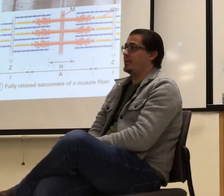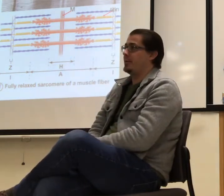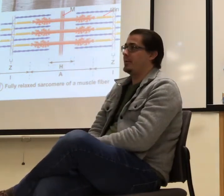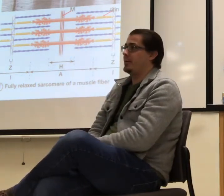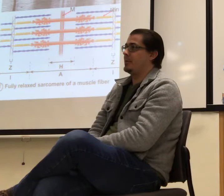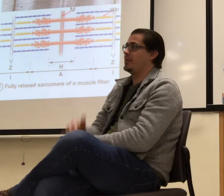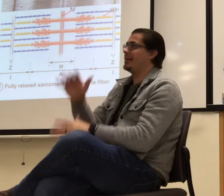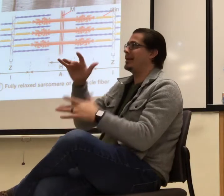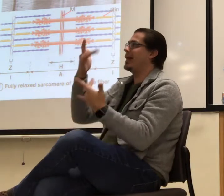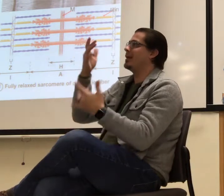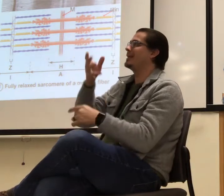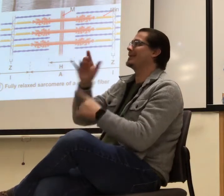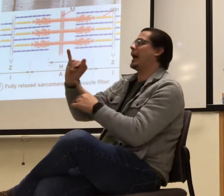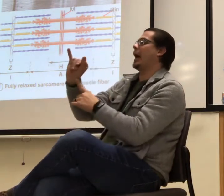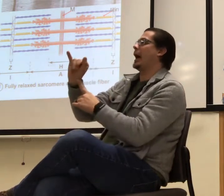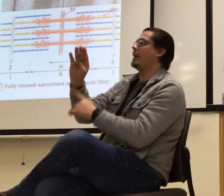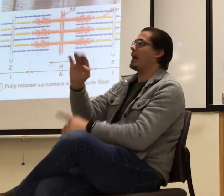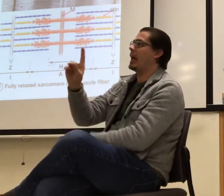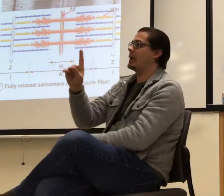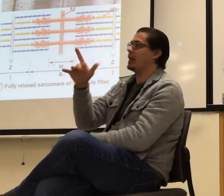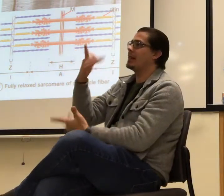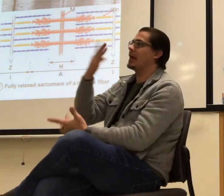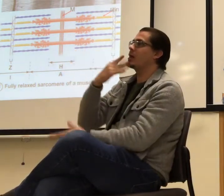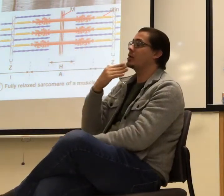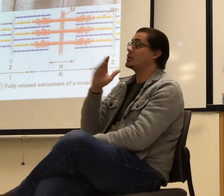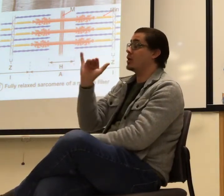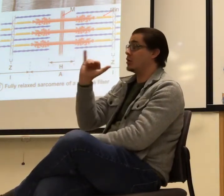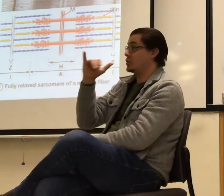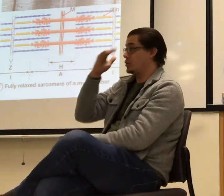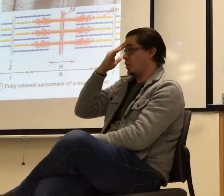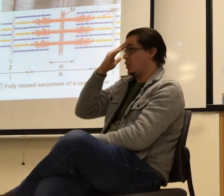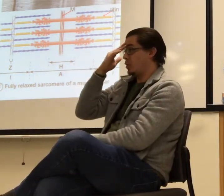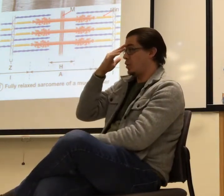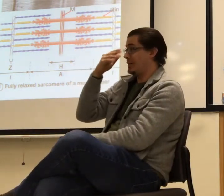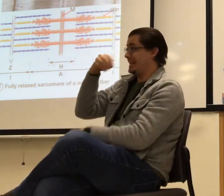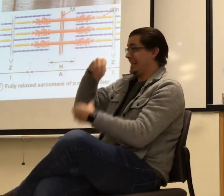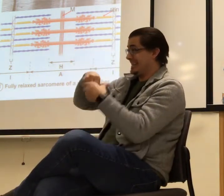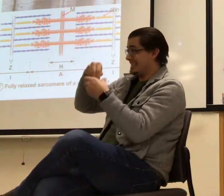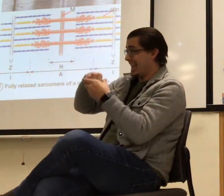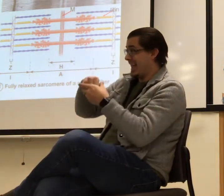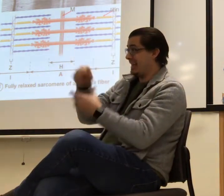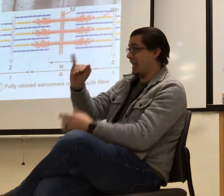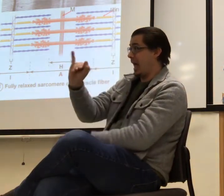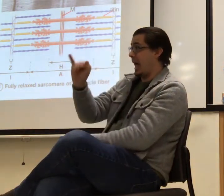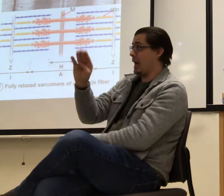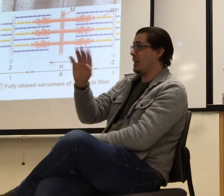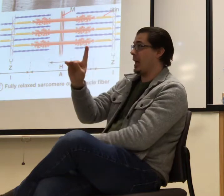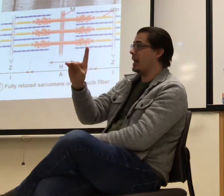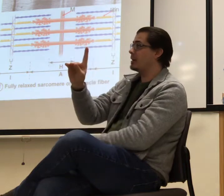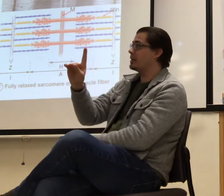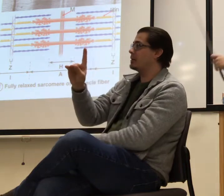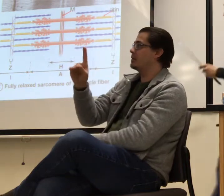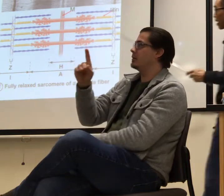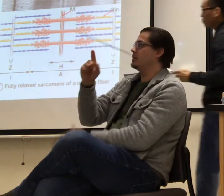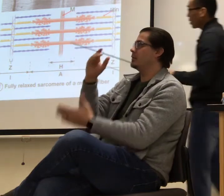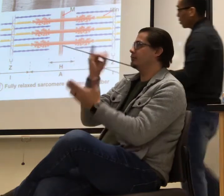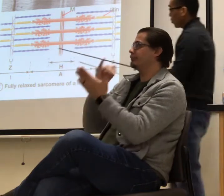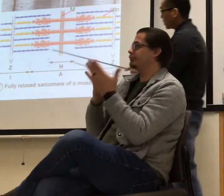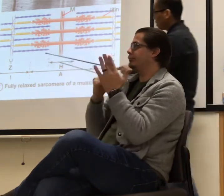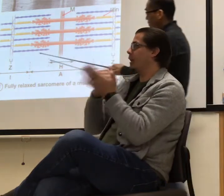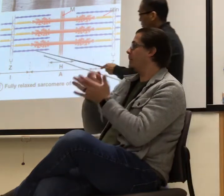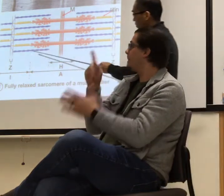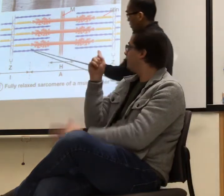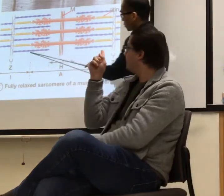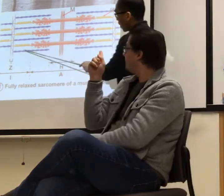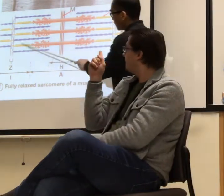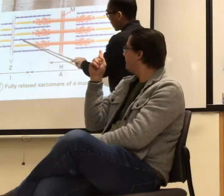So the light bands are the I bands. You should know that. Well, also know what's contained within the light bands. So the illustration helps us with that. We